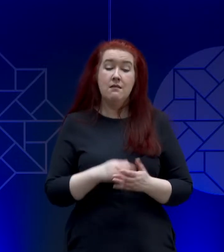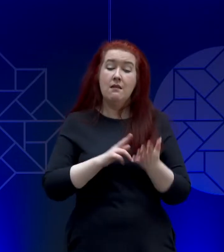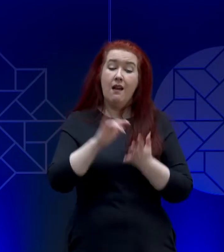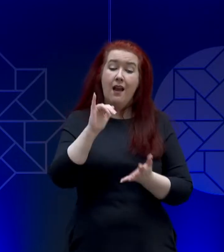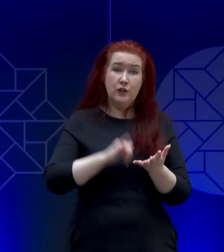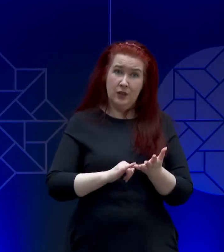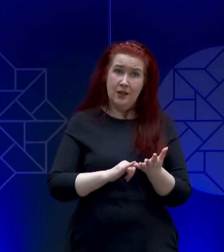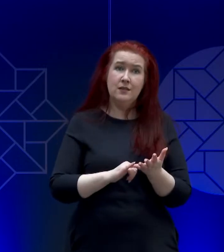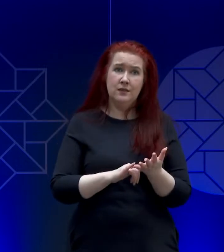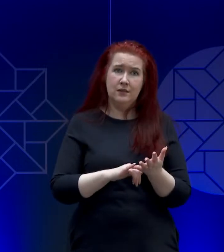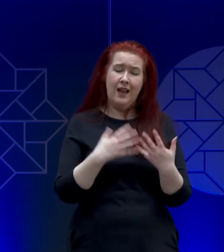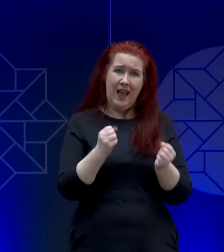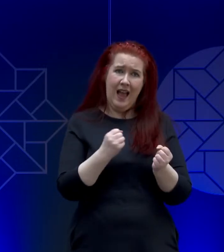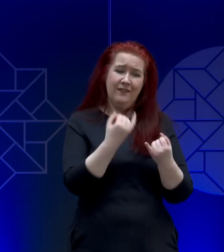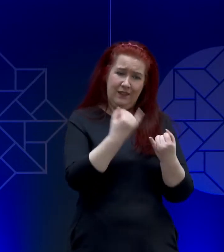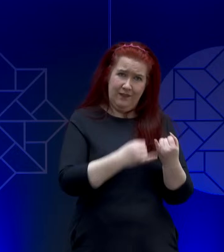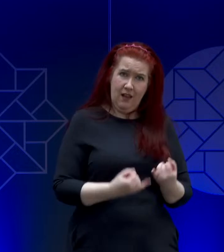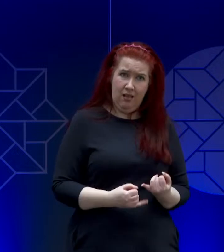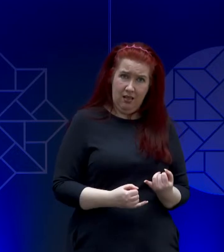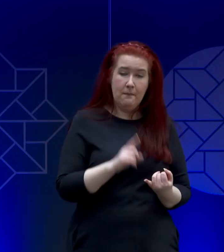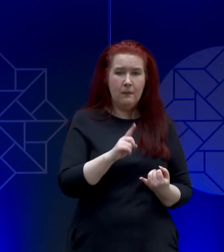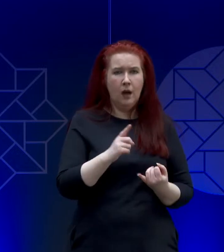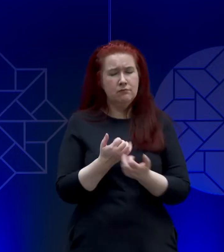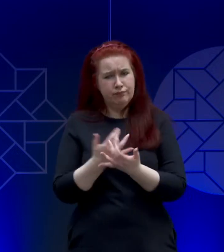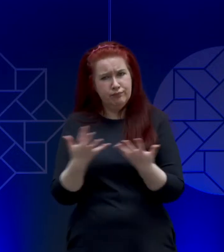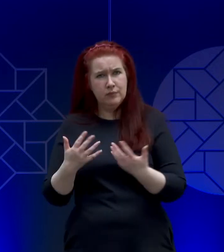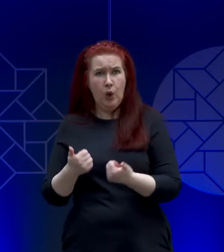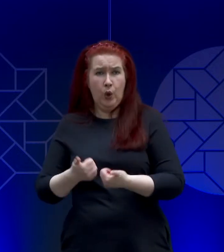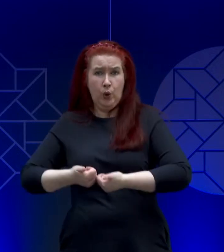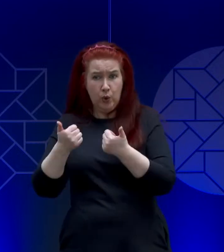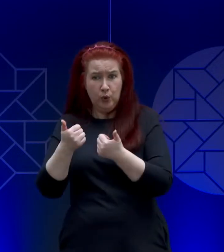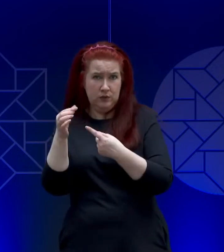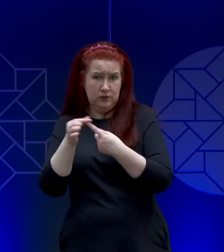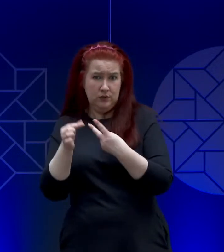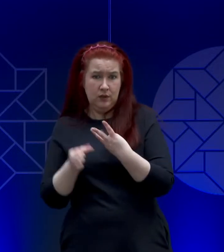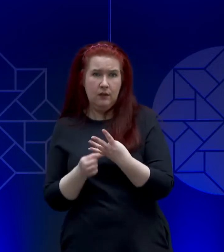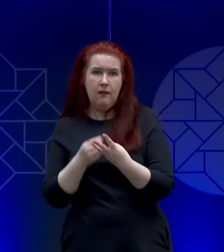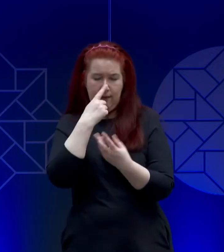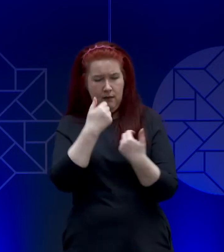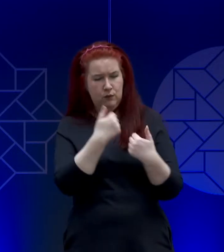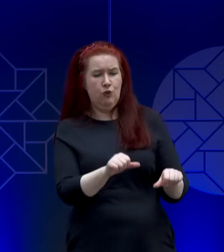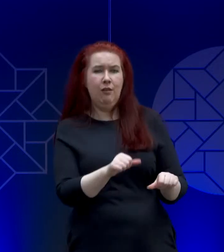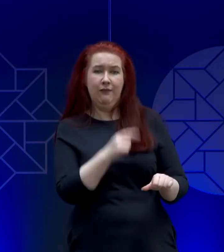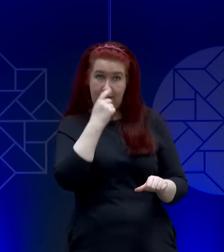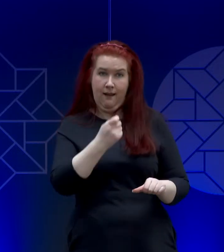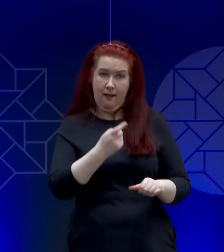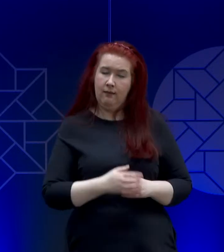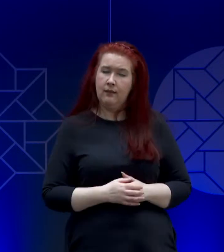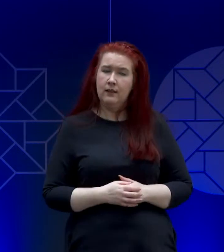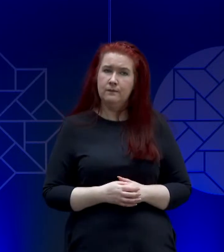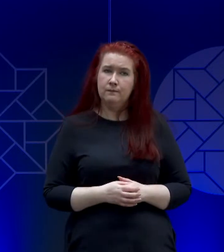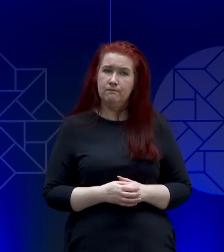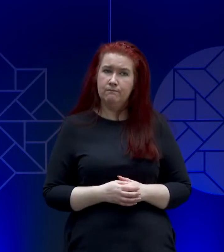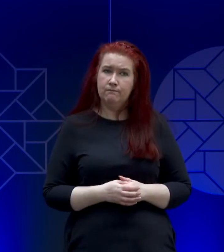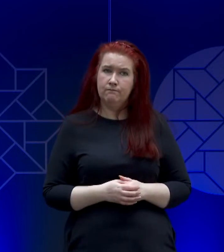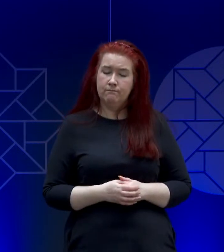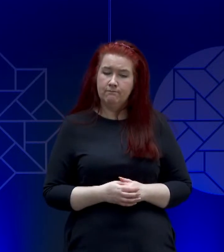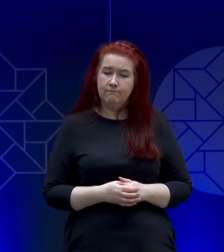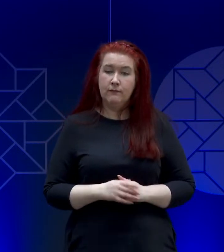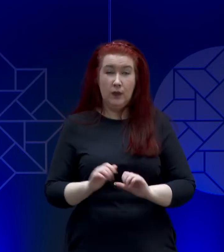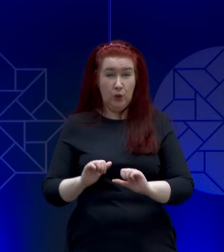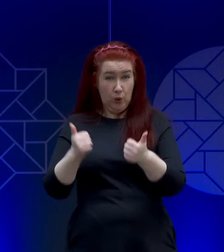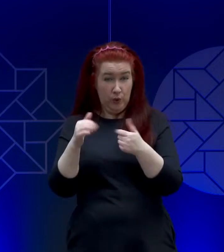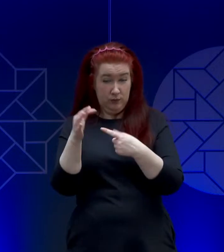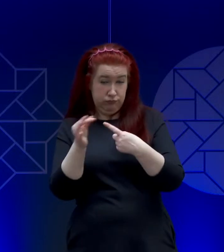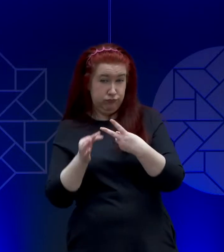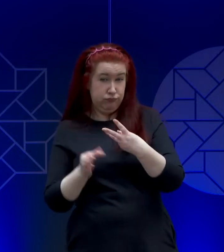Health Service that can't be fixed by what is right with the National Health Service. What is right with the